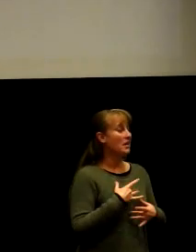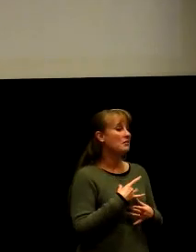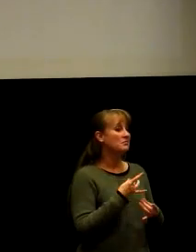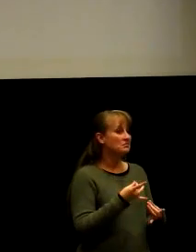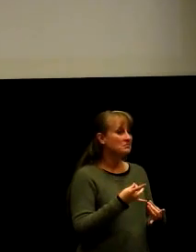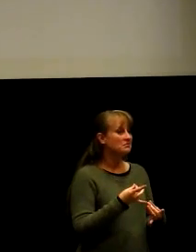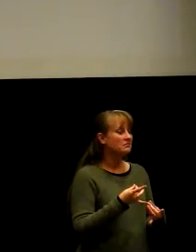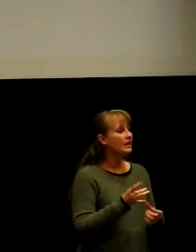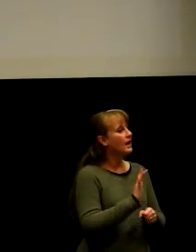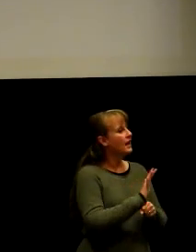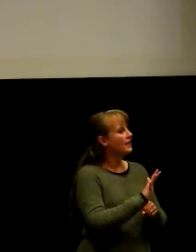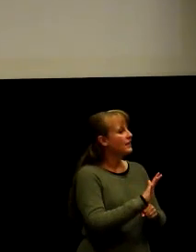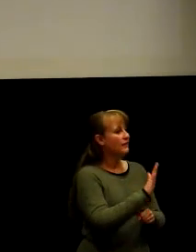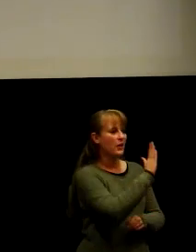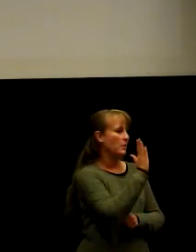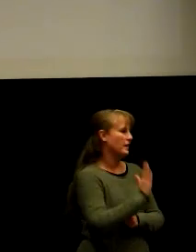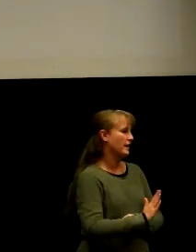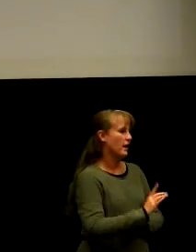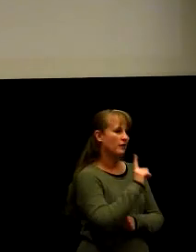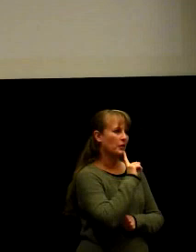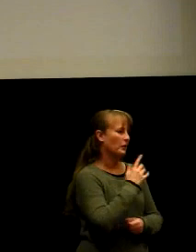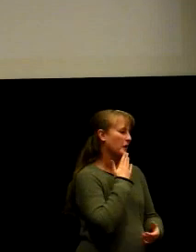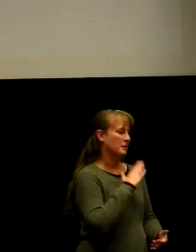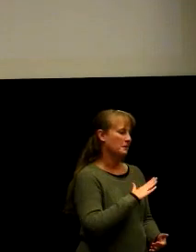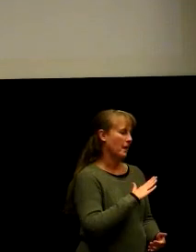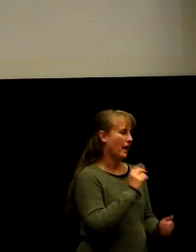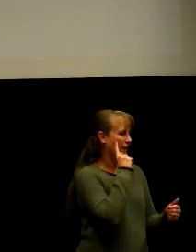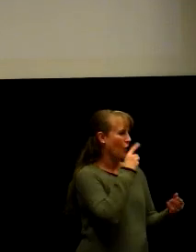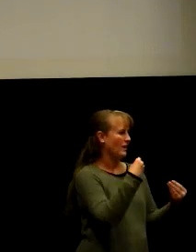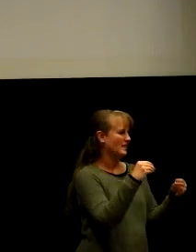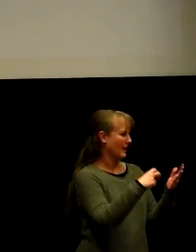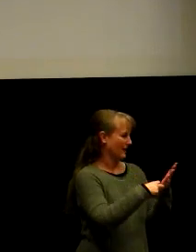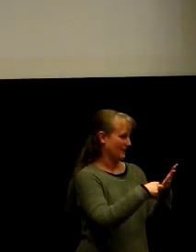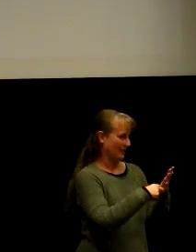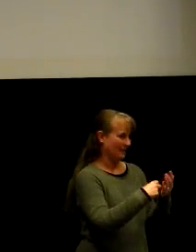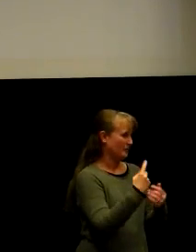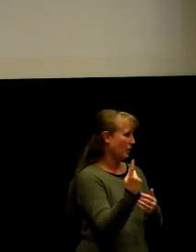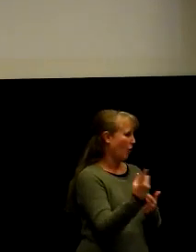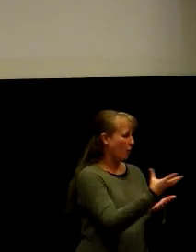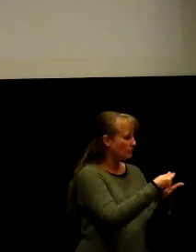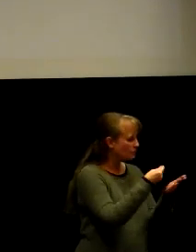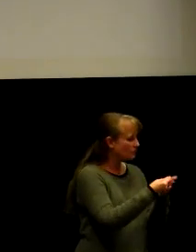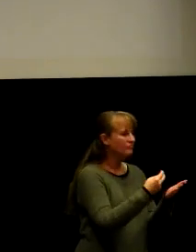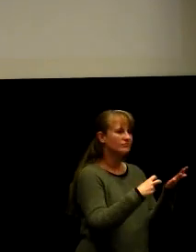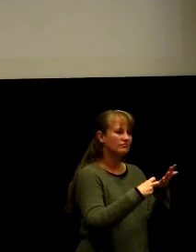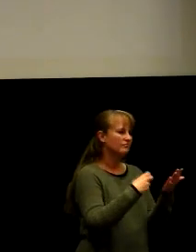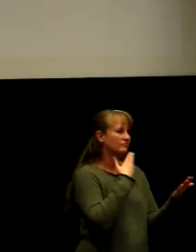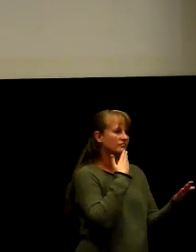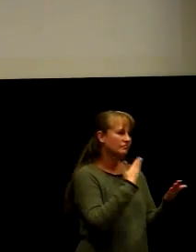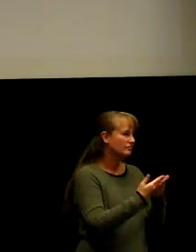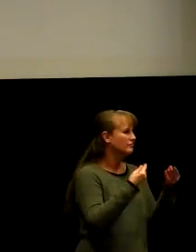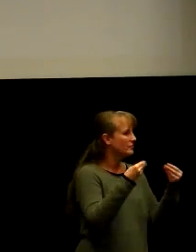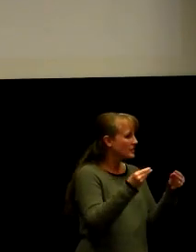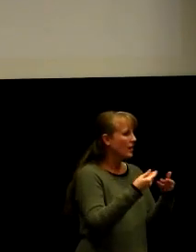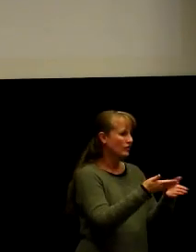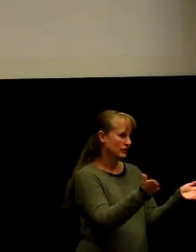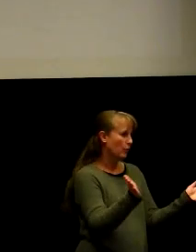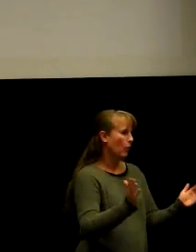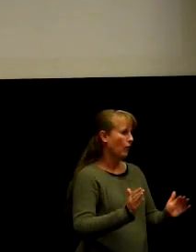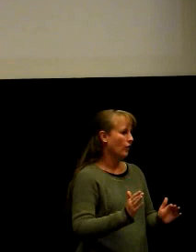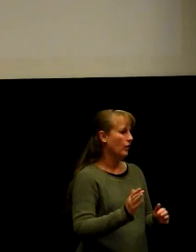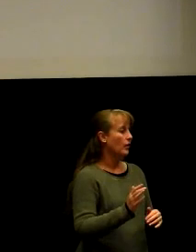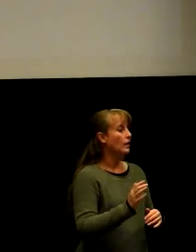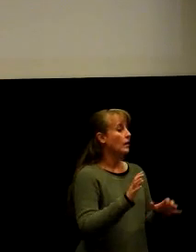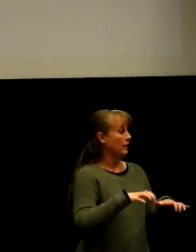Interestingly, the film never did poorly in the box office. It was always selling very well to the general audiences.